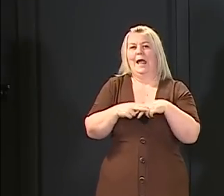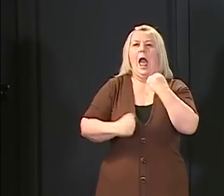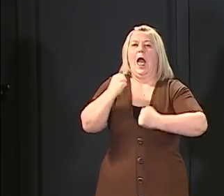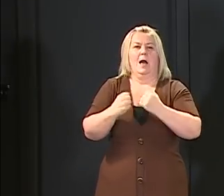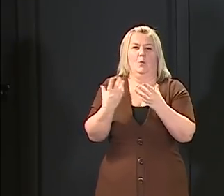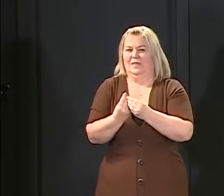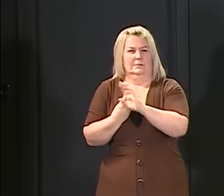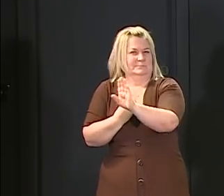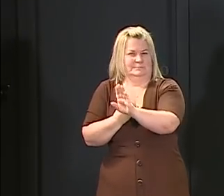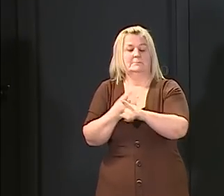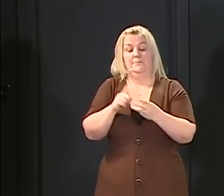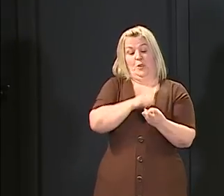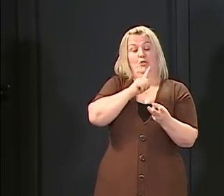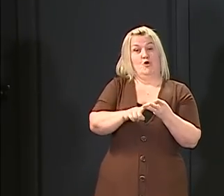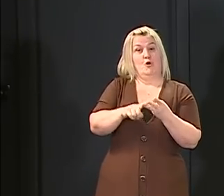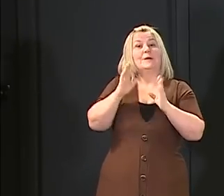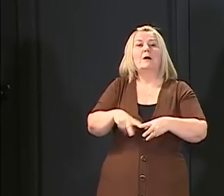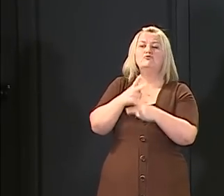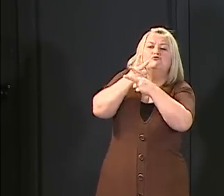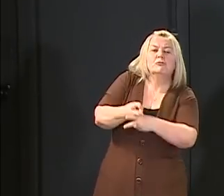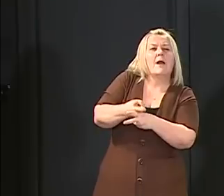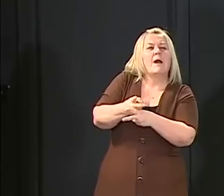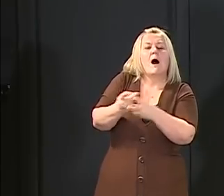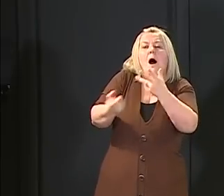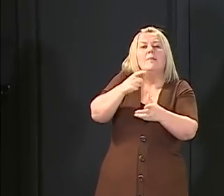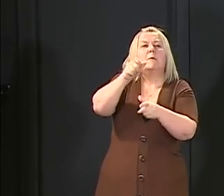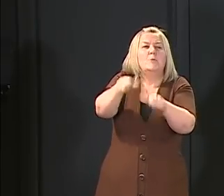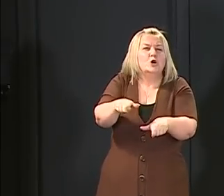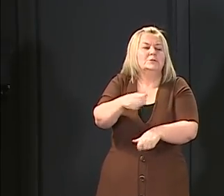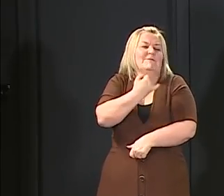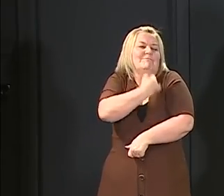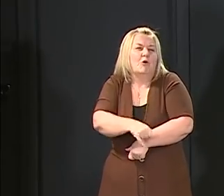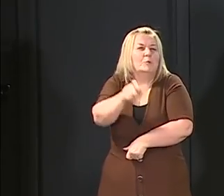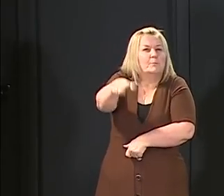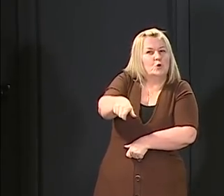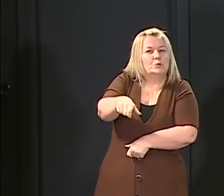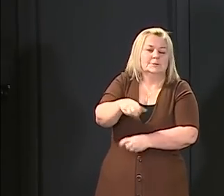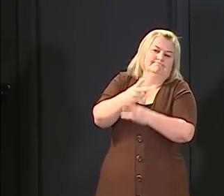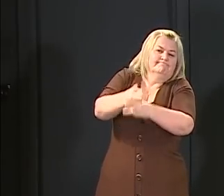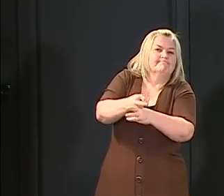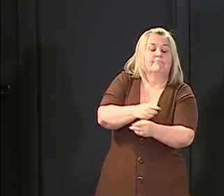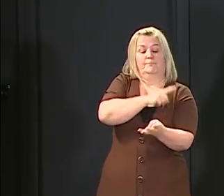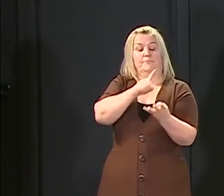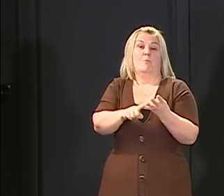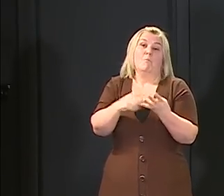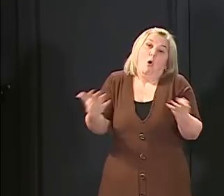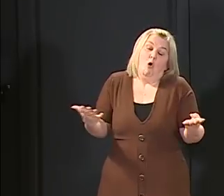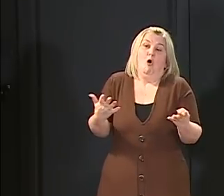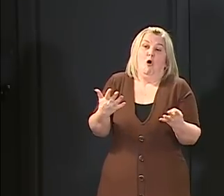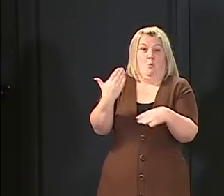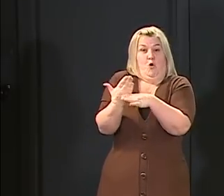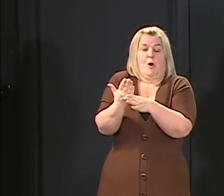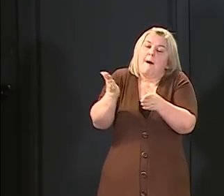medical reasons or to care for a vulnerable person. And fourthly, to travel to essential work if that